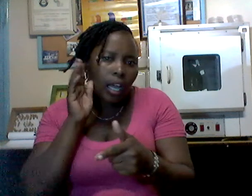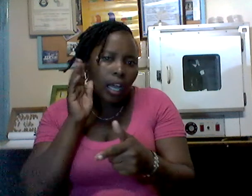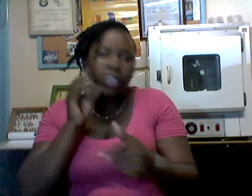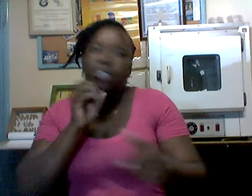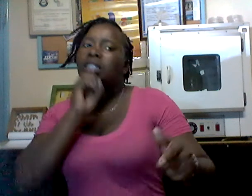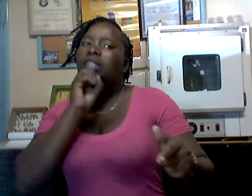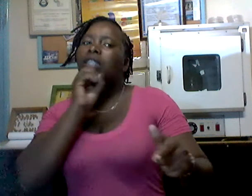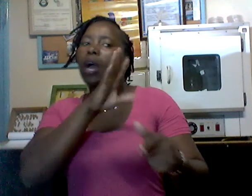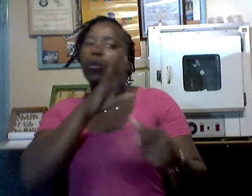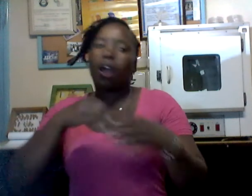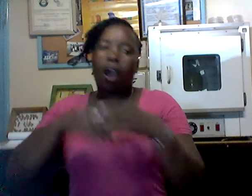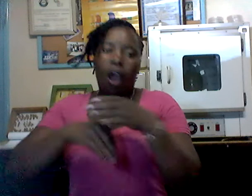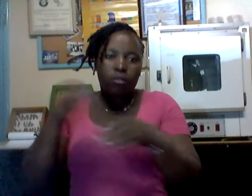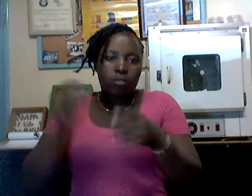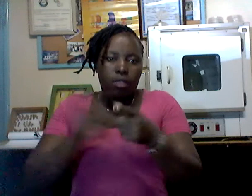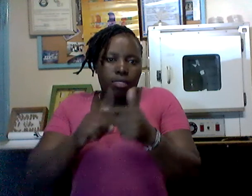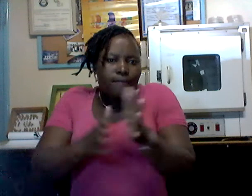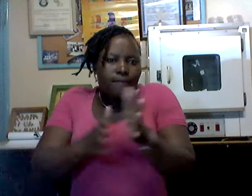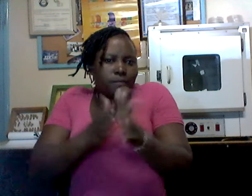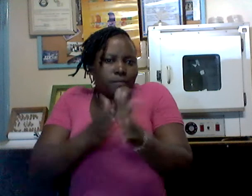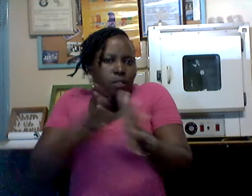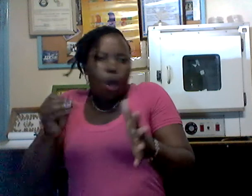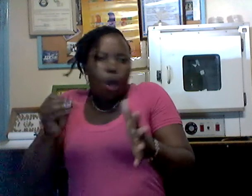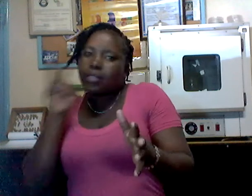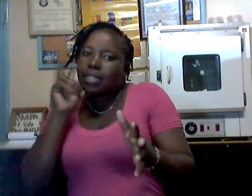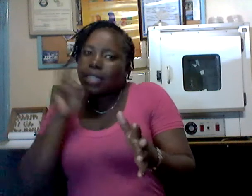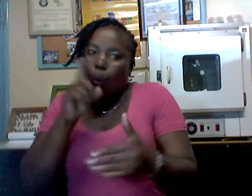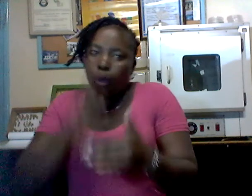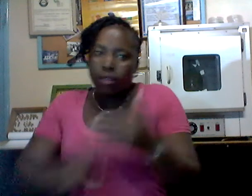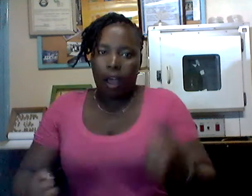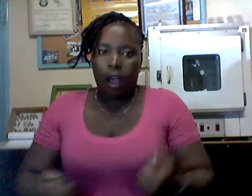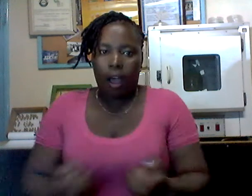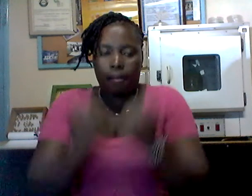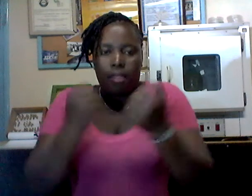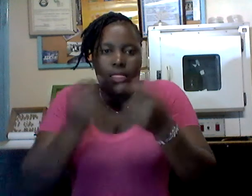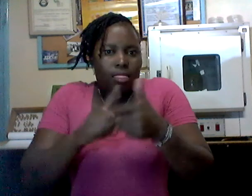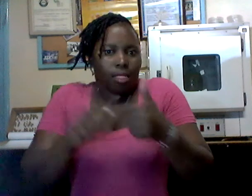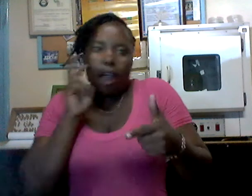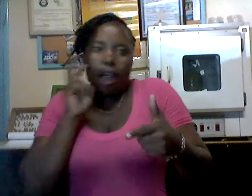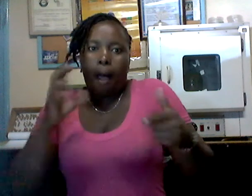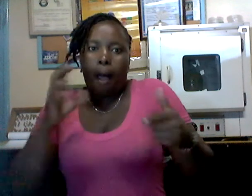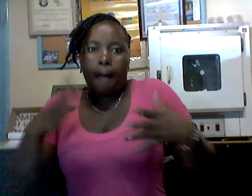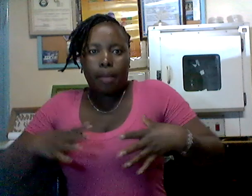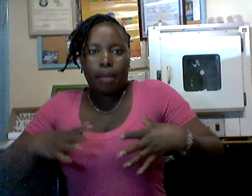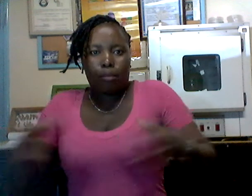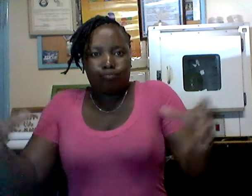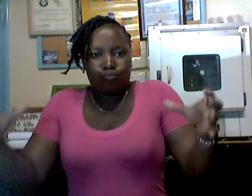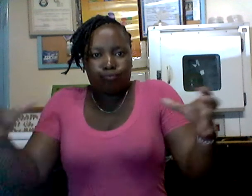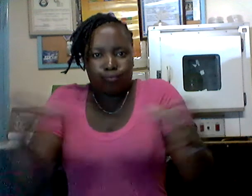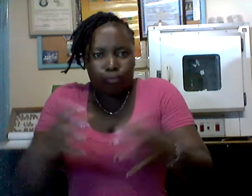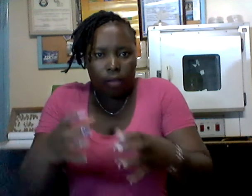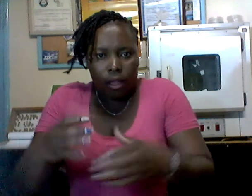to see what was happening. He saw people gathered at his neighbor's house Ares.